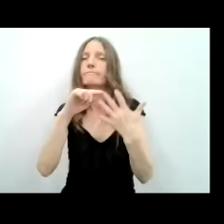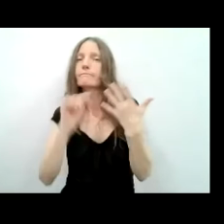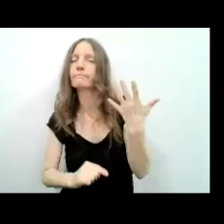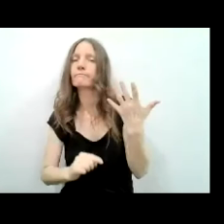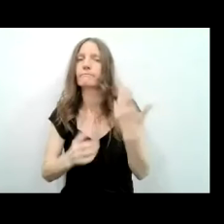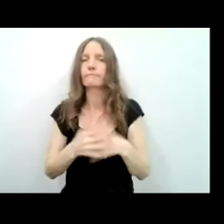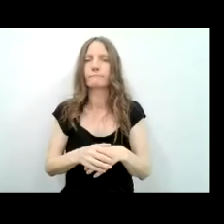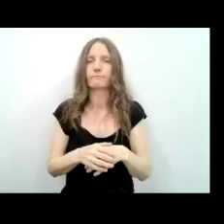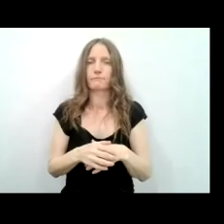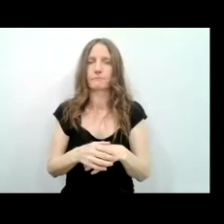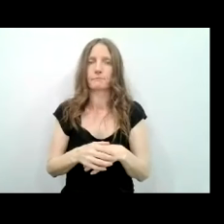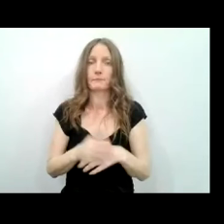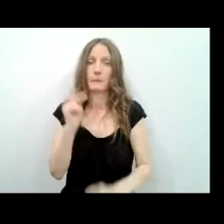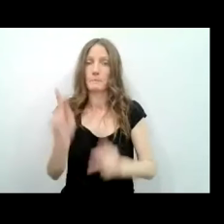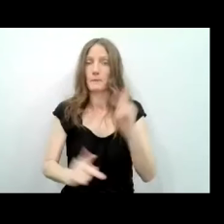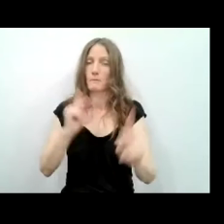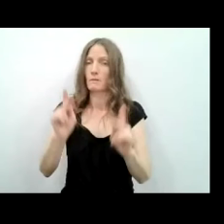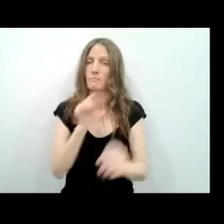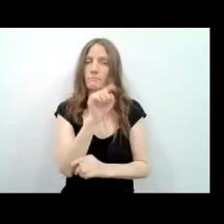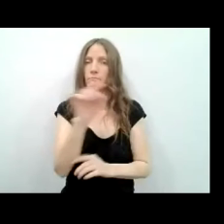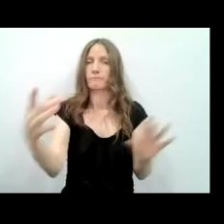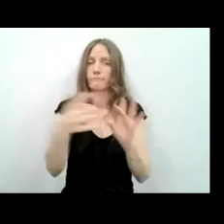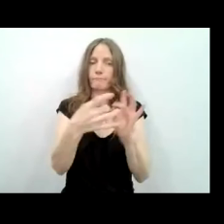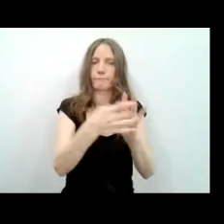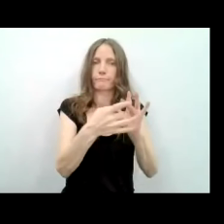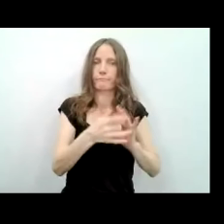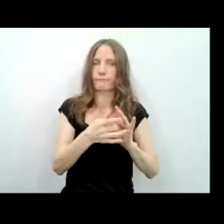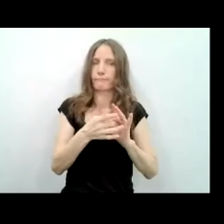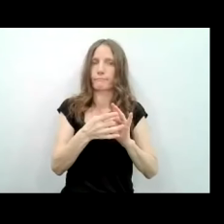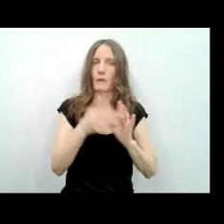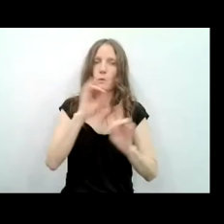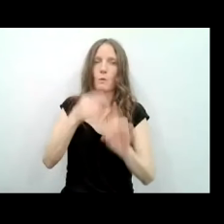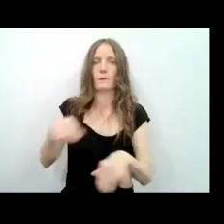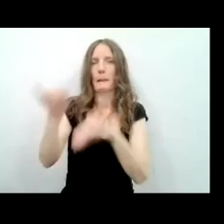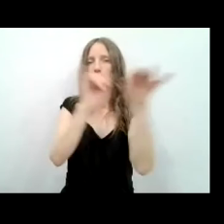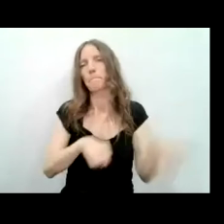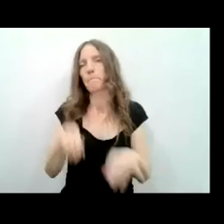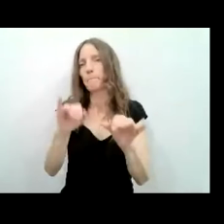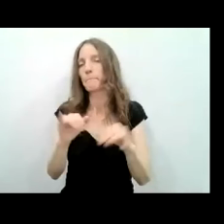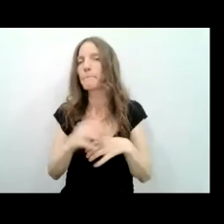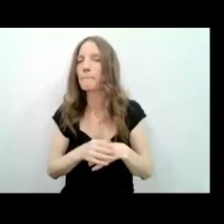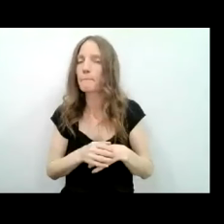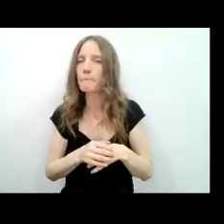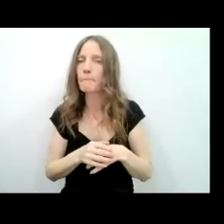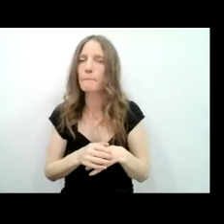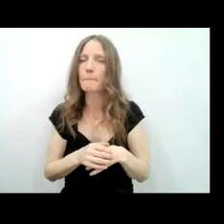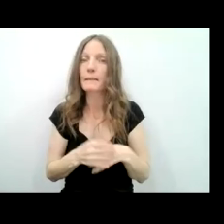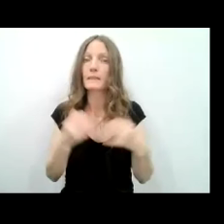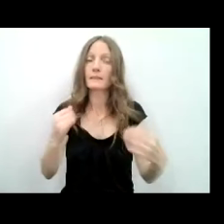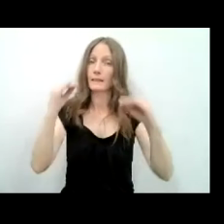folks with some type of central goal. So we've got a lot to cover